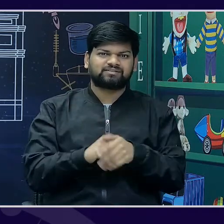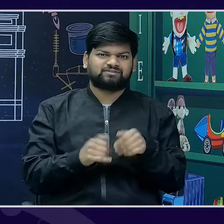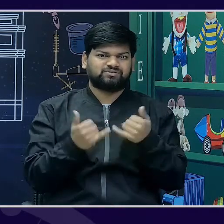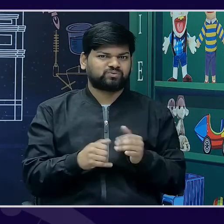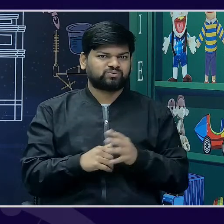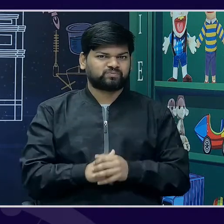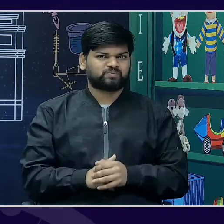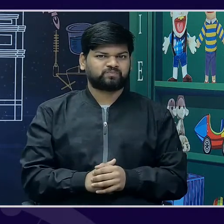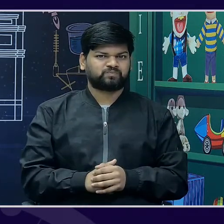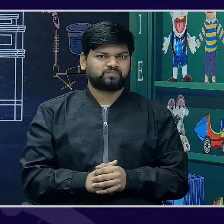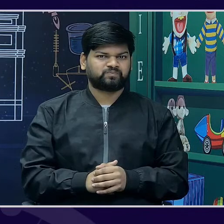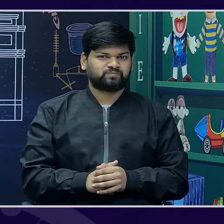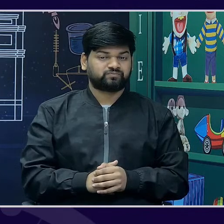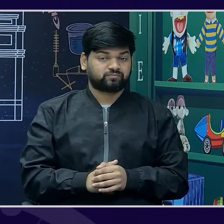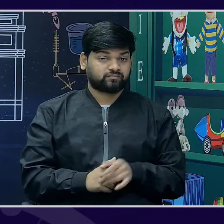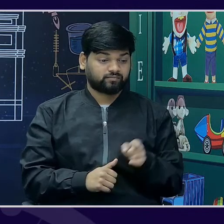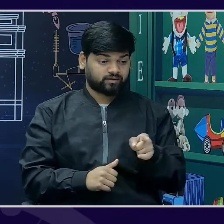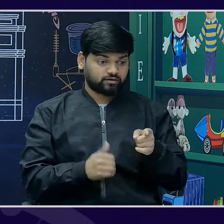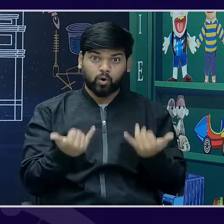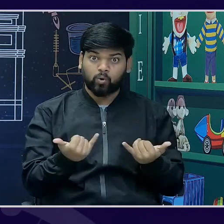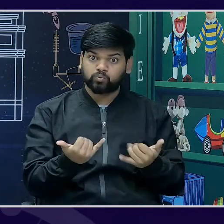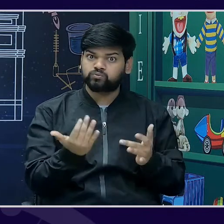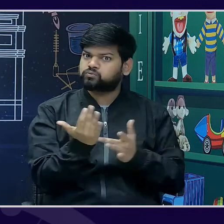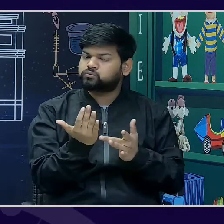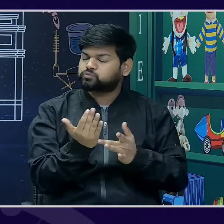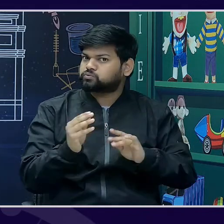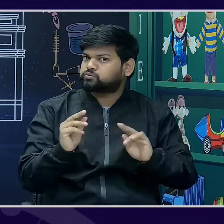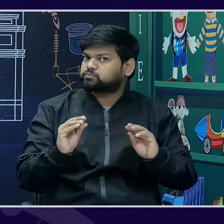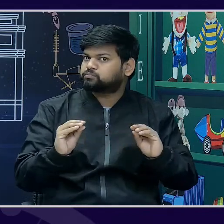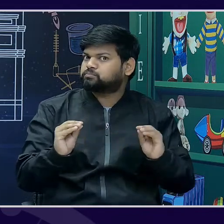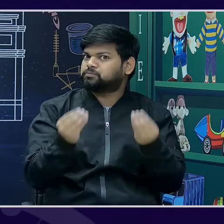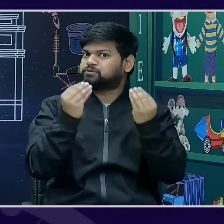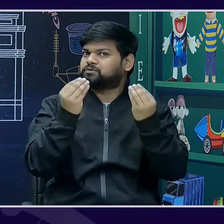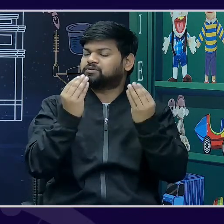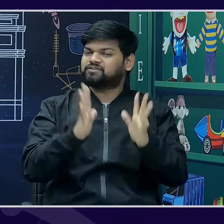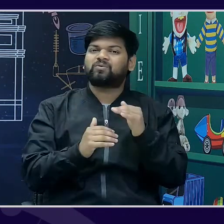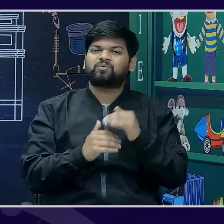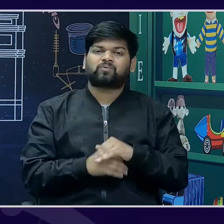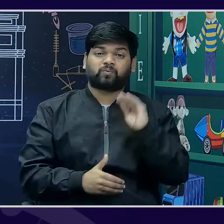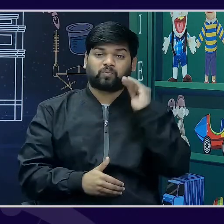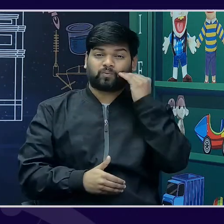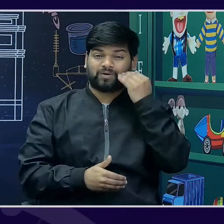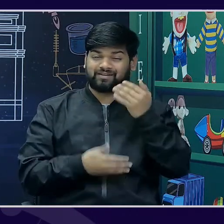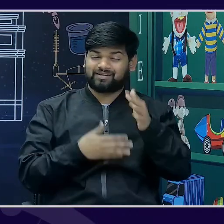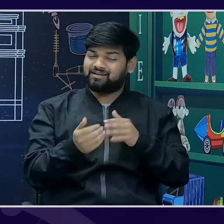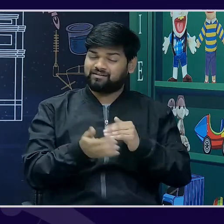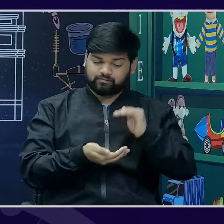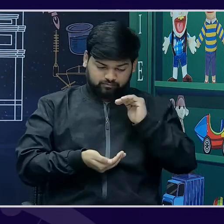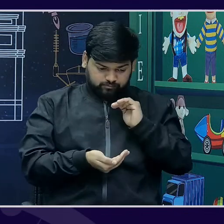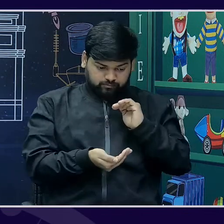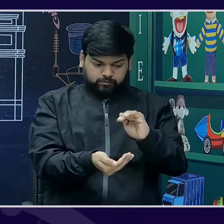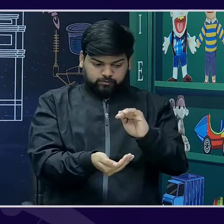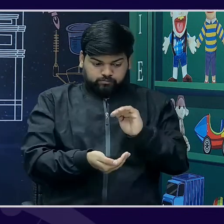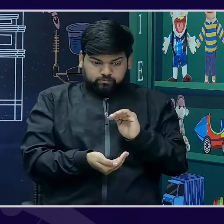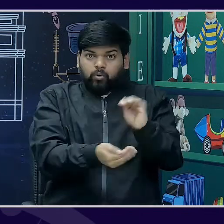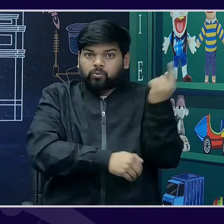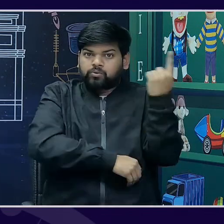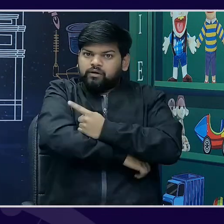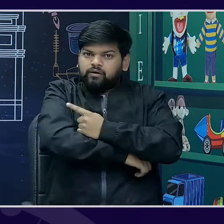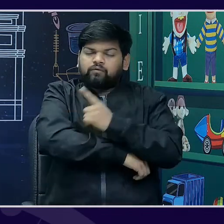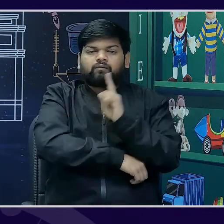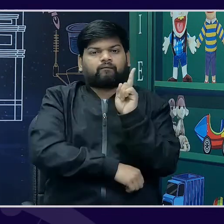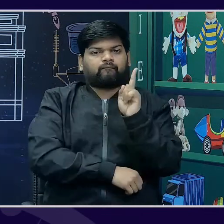on the first day the baby is born. So this is the important thing where we in our country need to